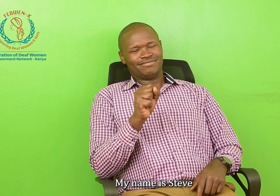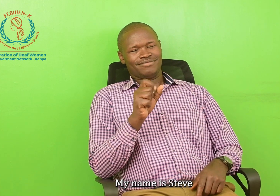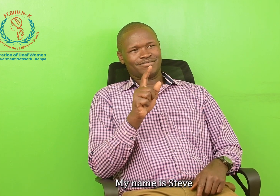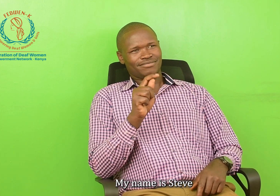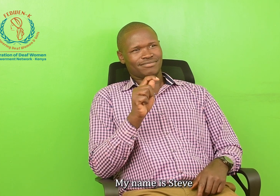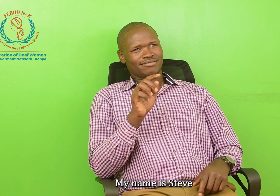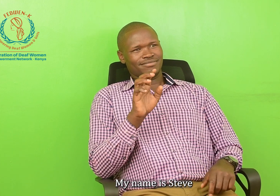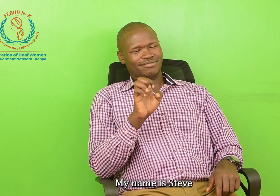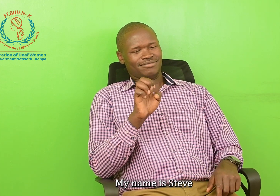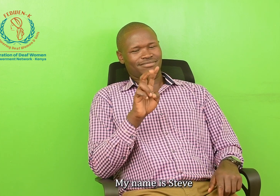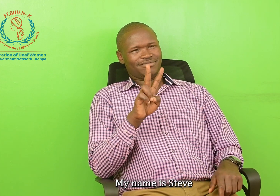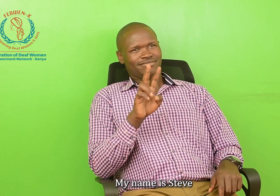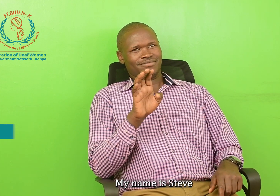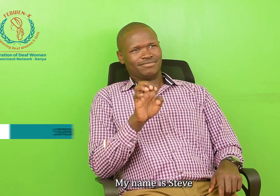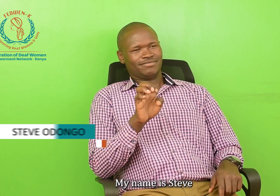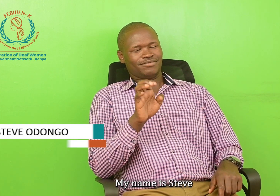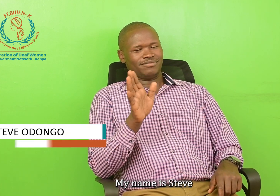My name is Steve